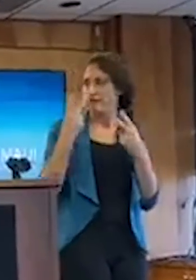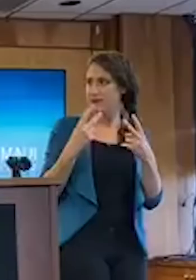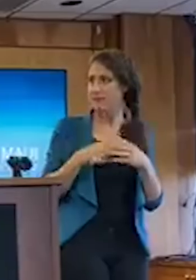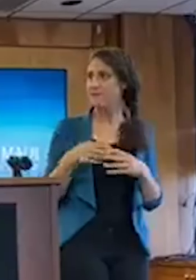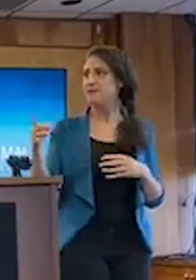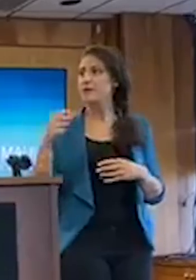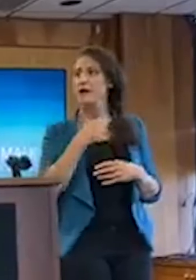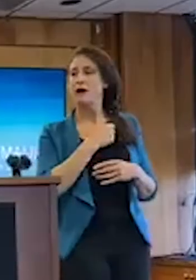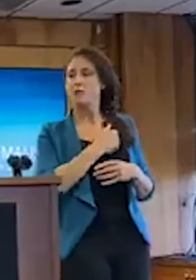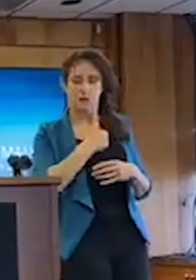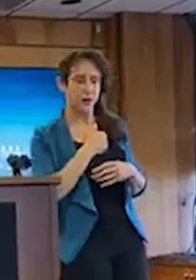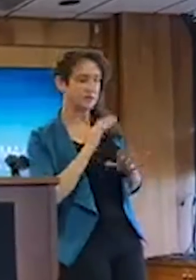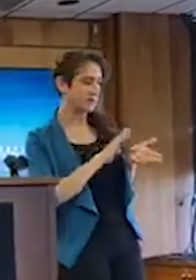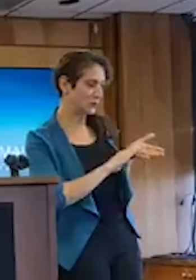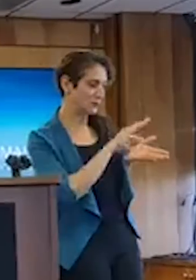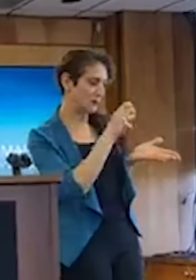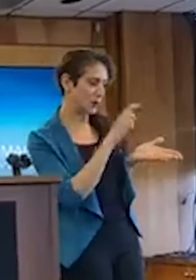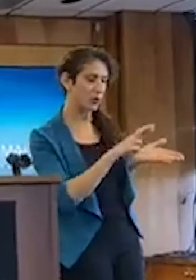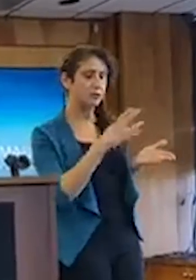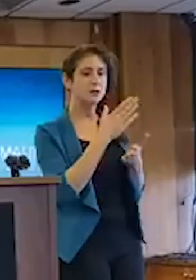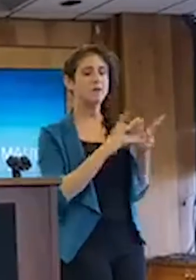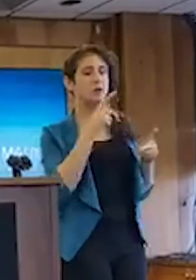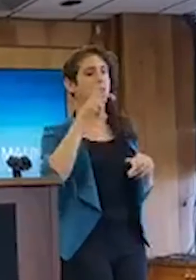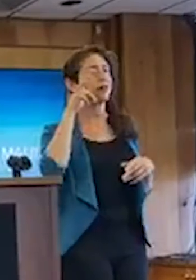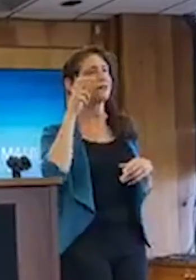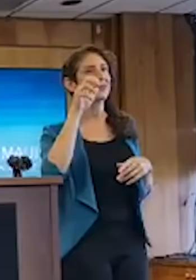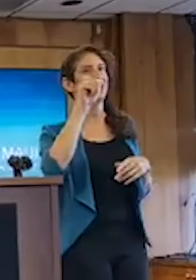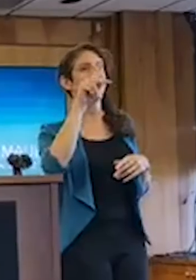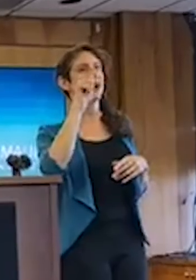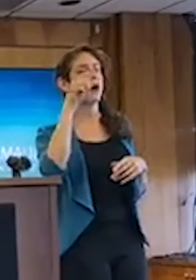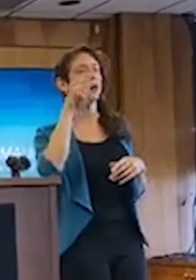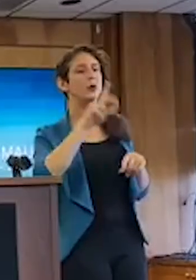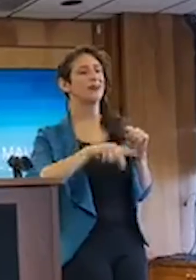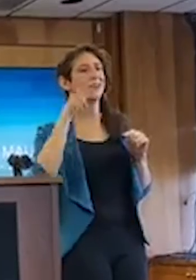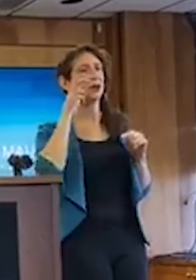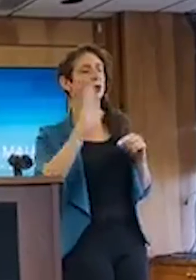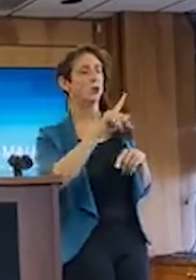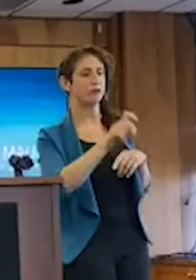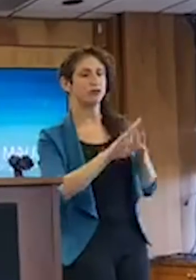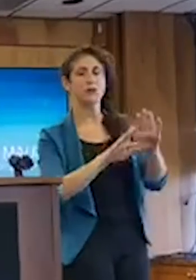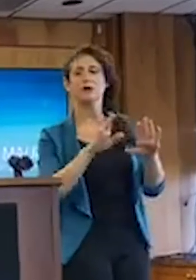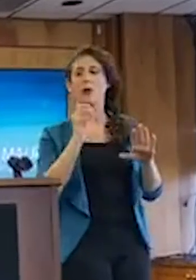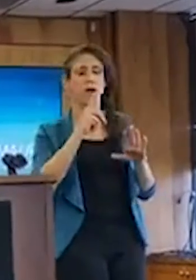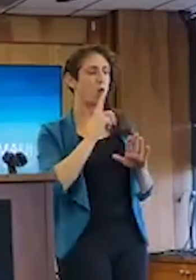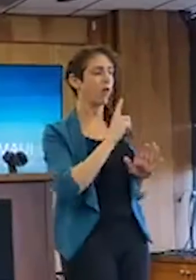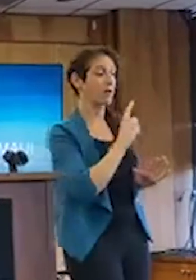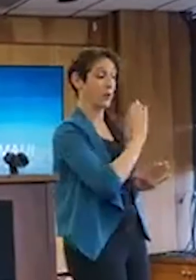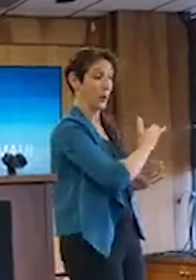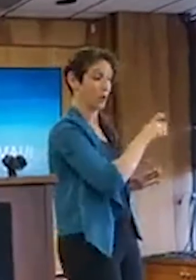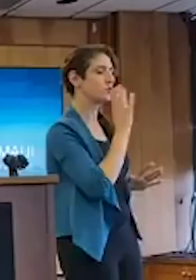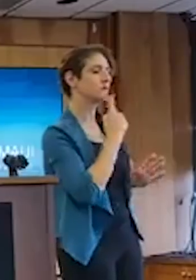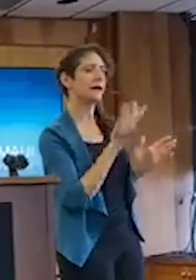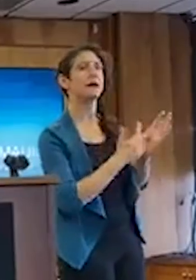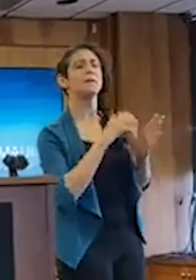I apologize, Mayor. Some of our listeners on Akaku are having a hard time hearing the questions. But specific, Wendy, it's